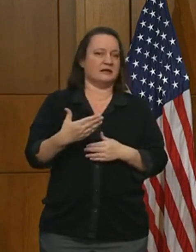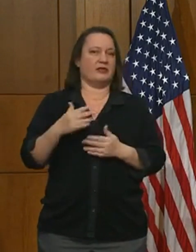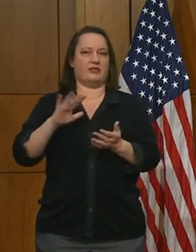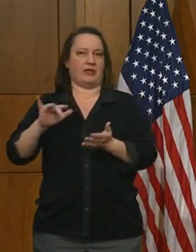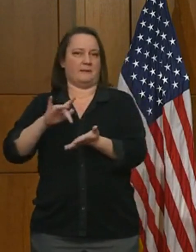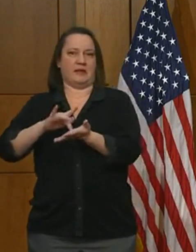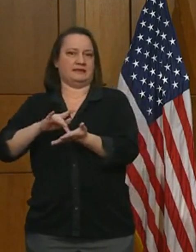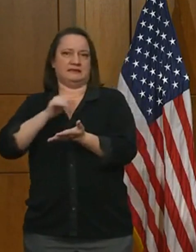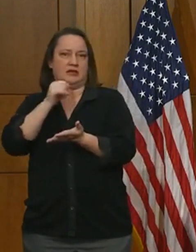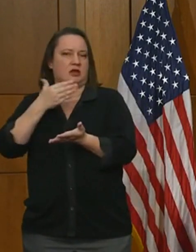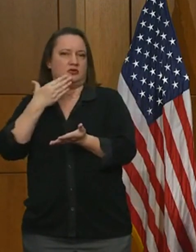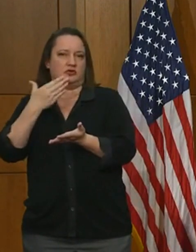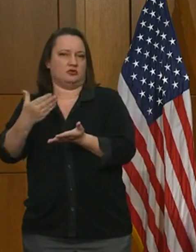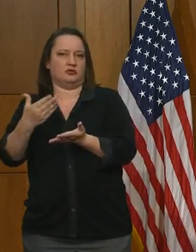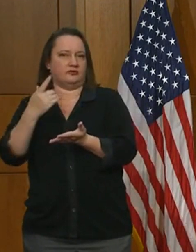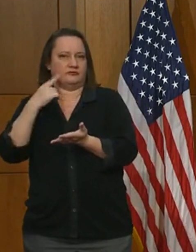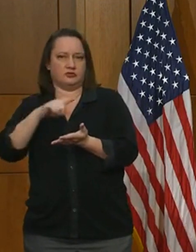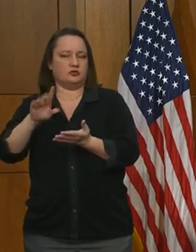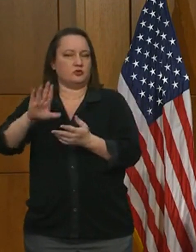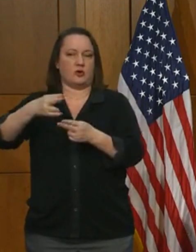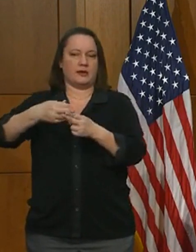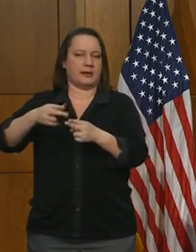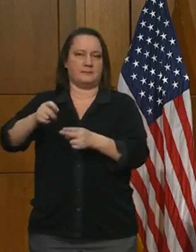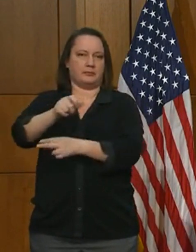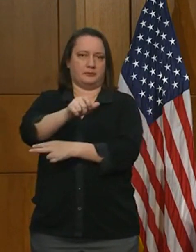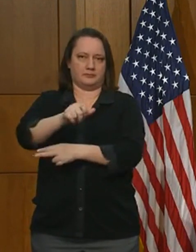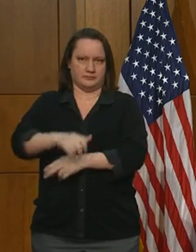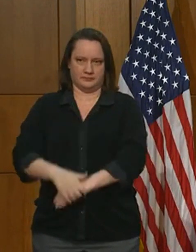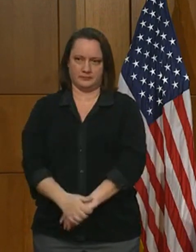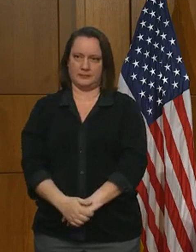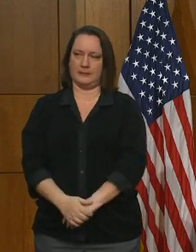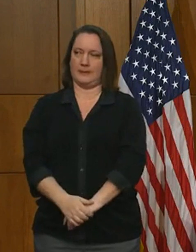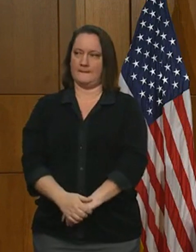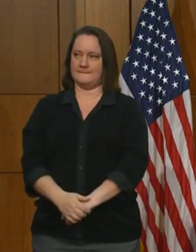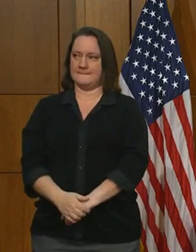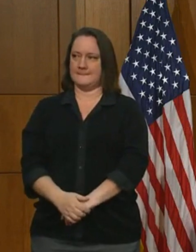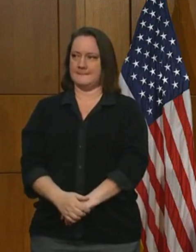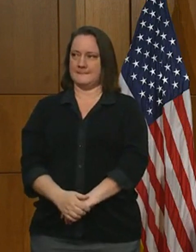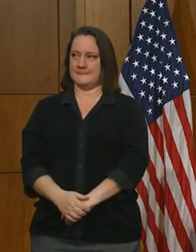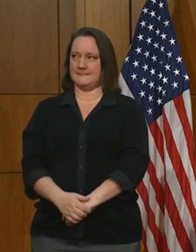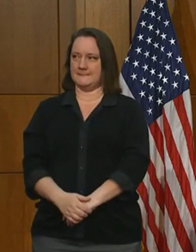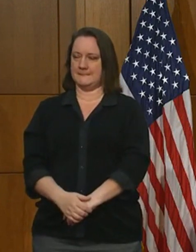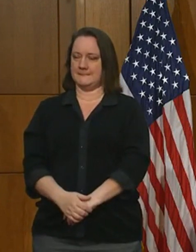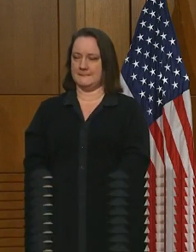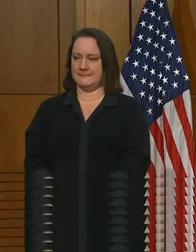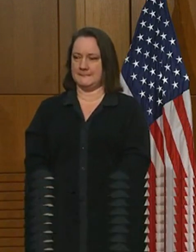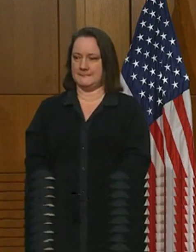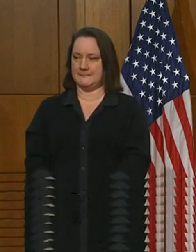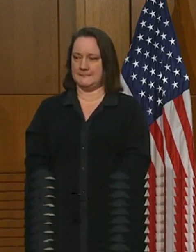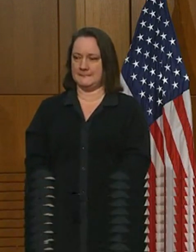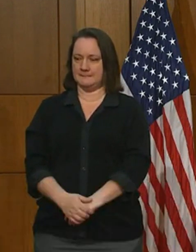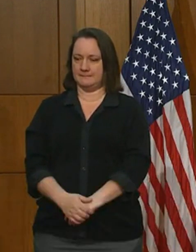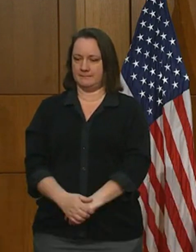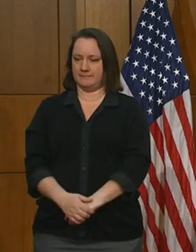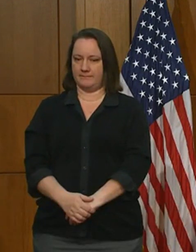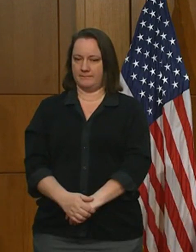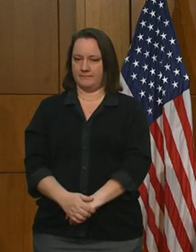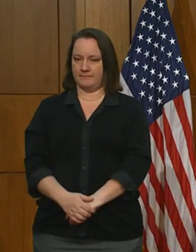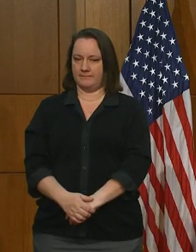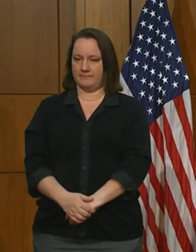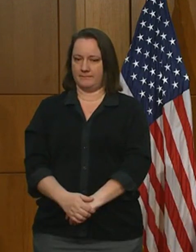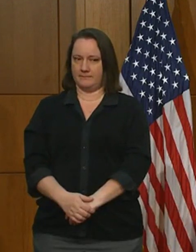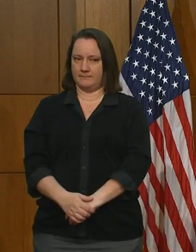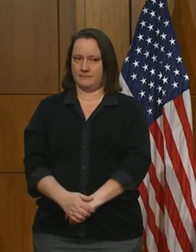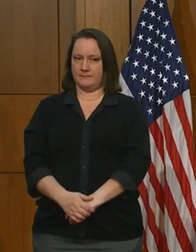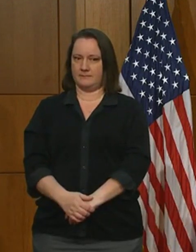Sam Turkin with WHRO. This is a question for Governor Northam. court started